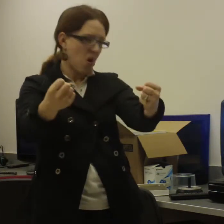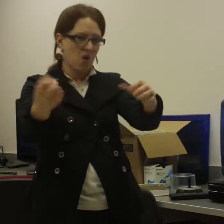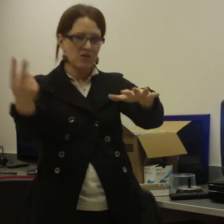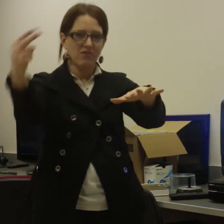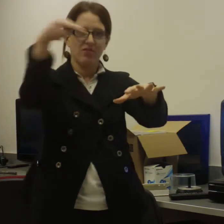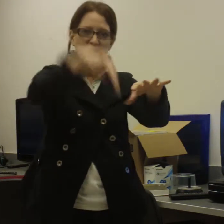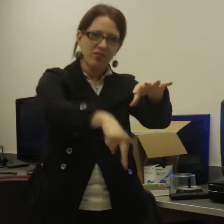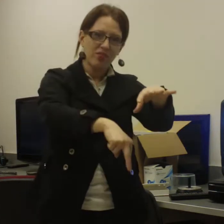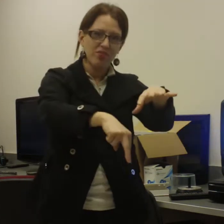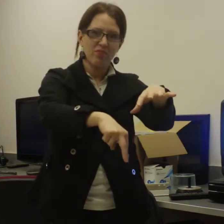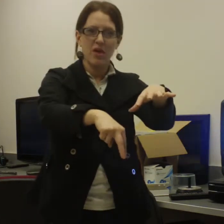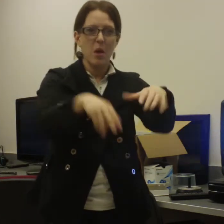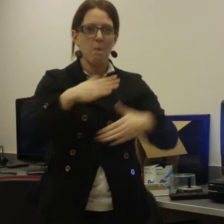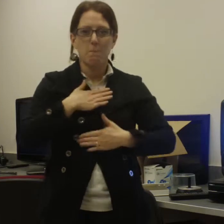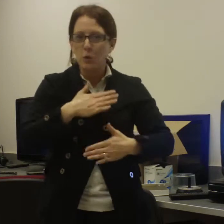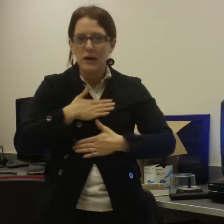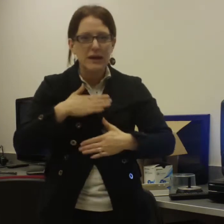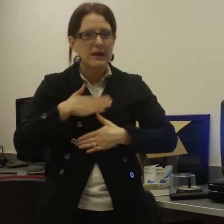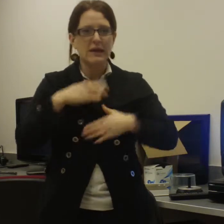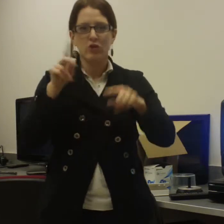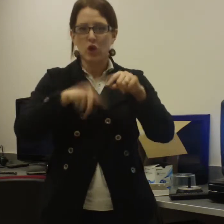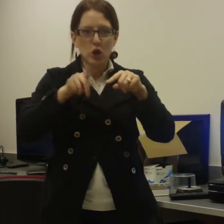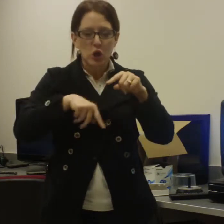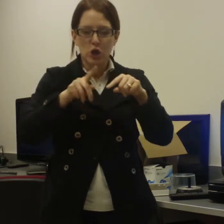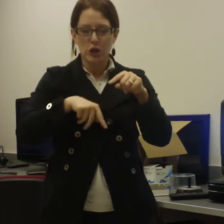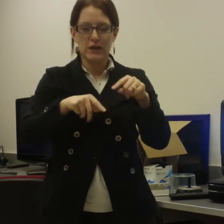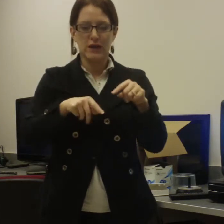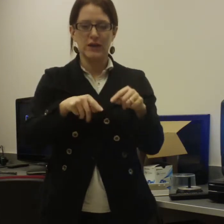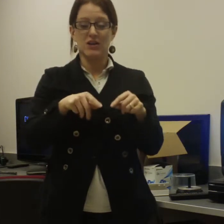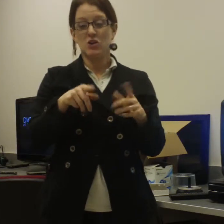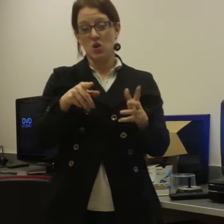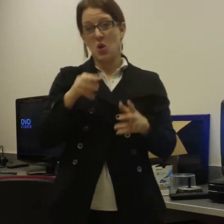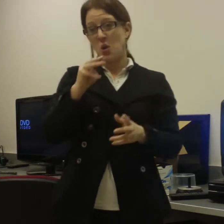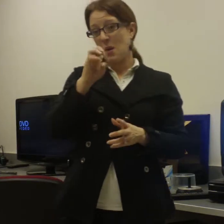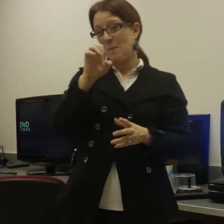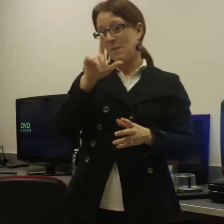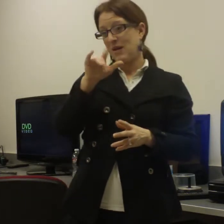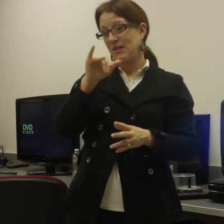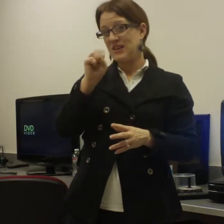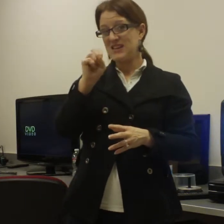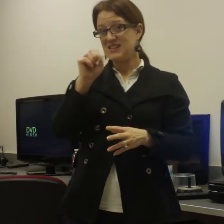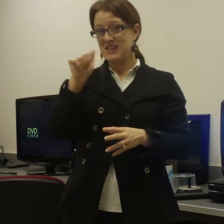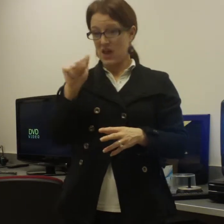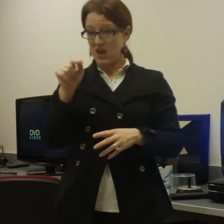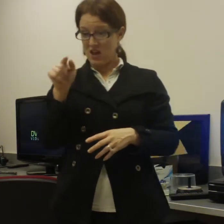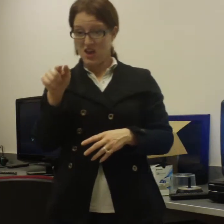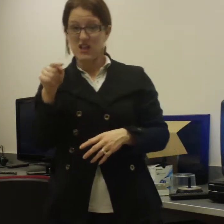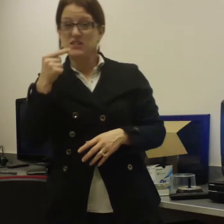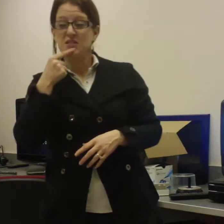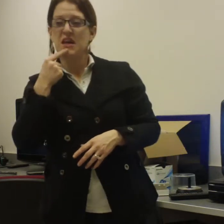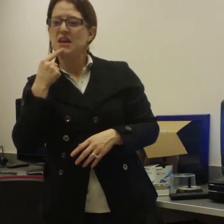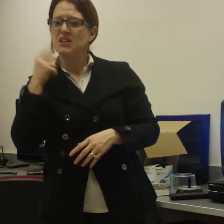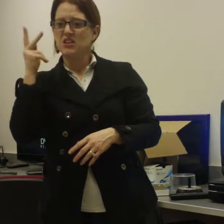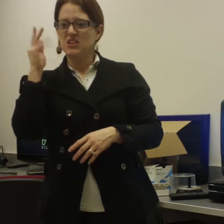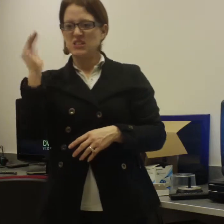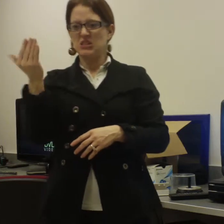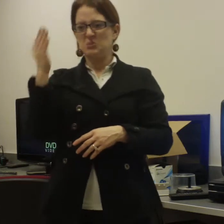Okay, so in Melissa's case, she says that the boy is not breathing in the picture. Okay, it's good. Anybody